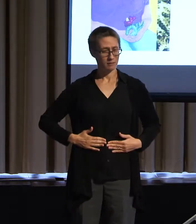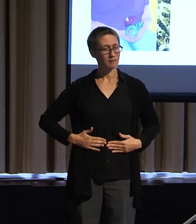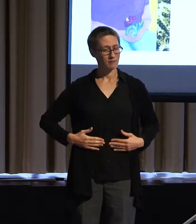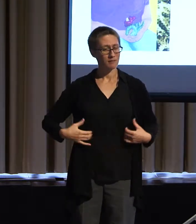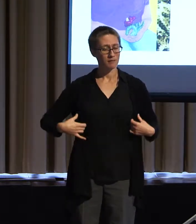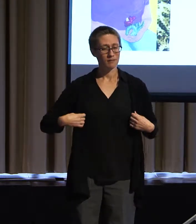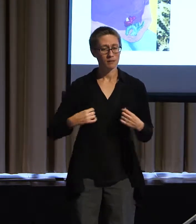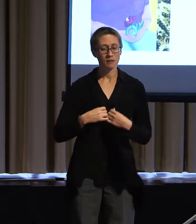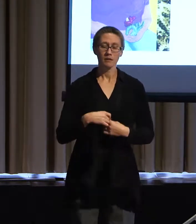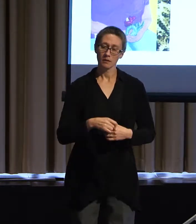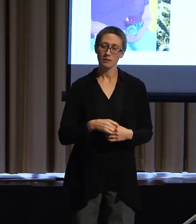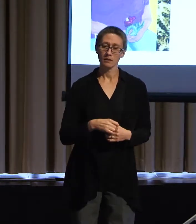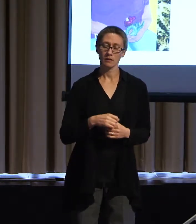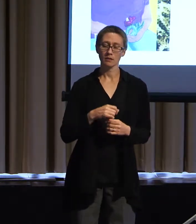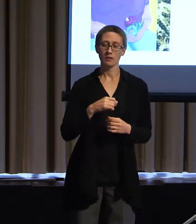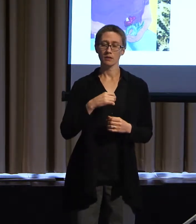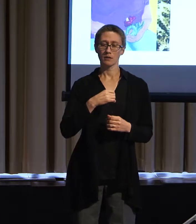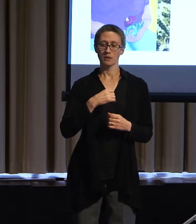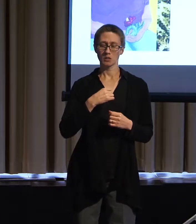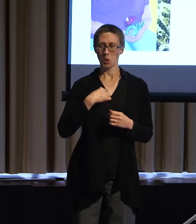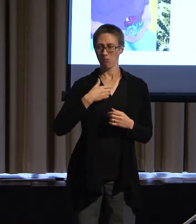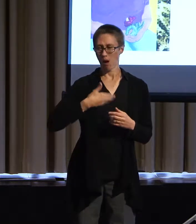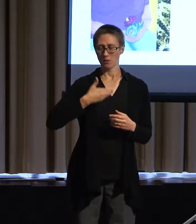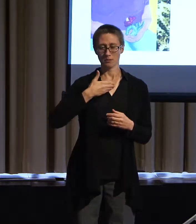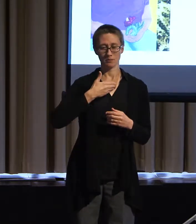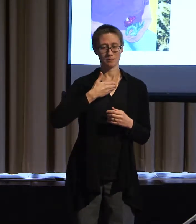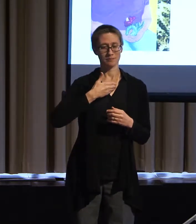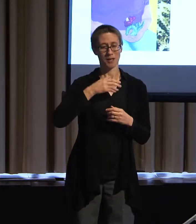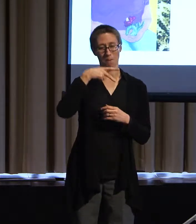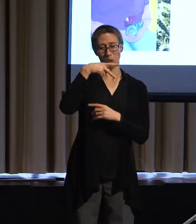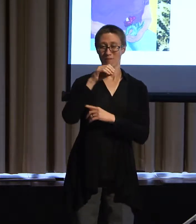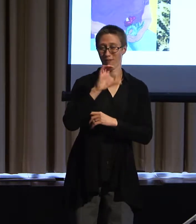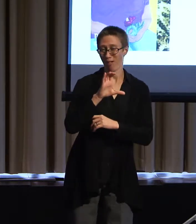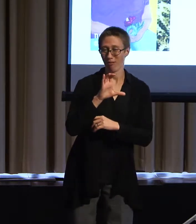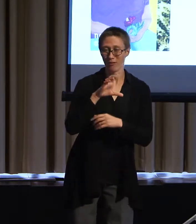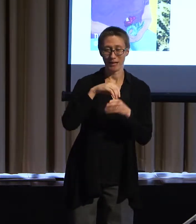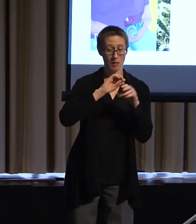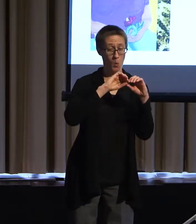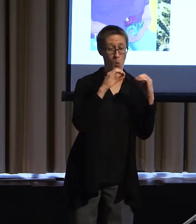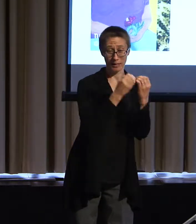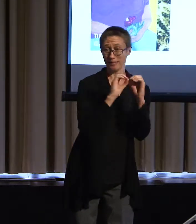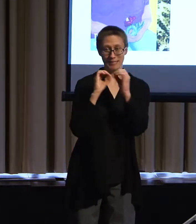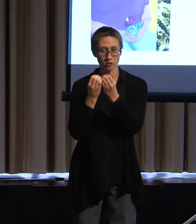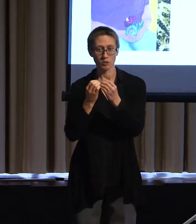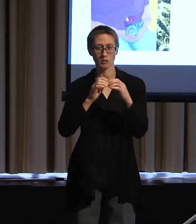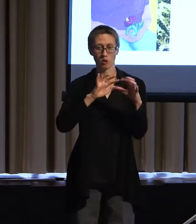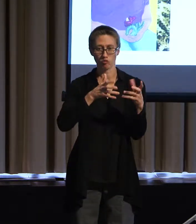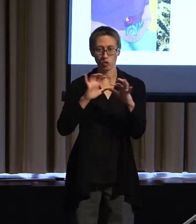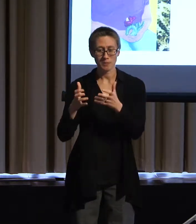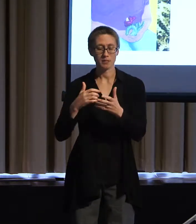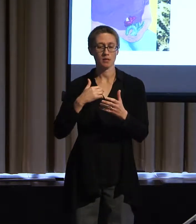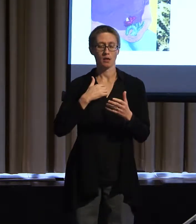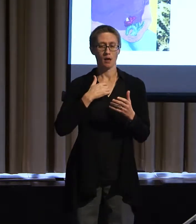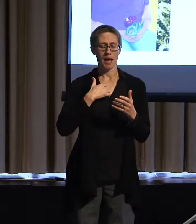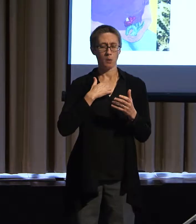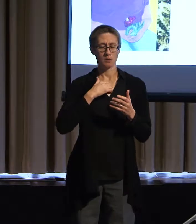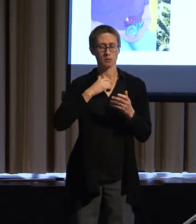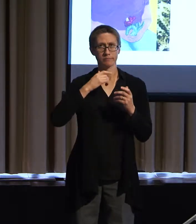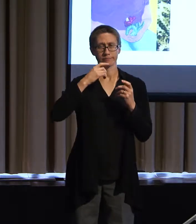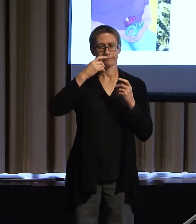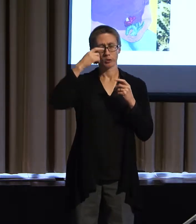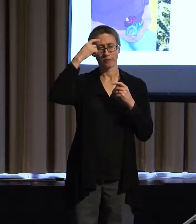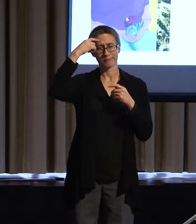in organizations or groups, I spent a lot of energy flipping between worlds, translating and acting as a bridge.